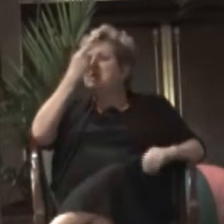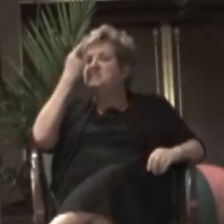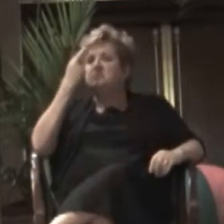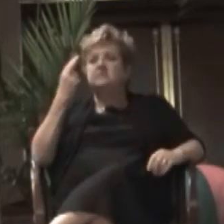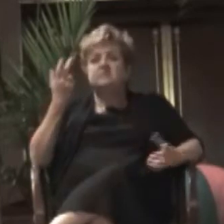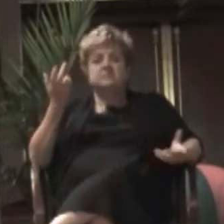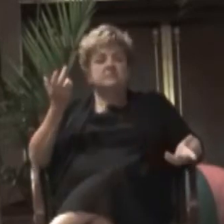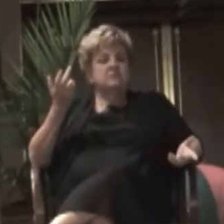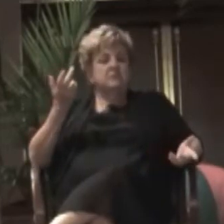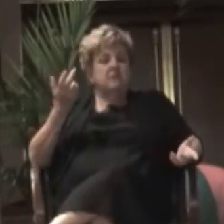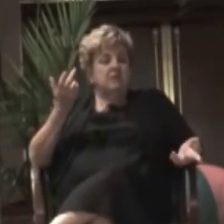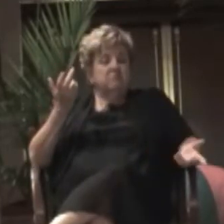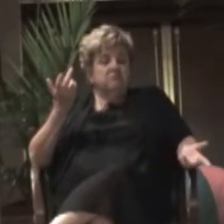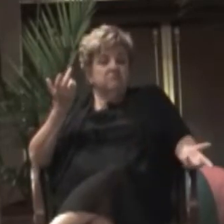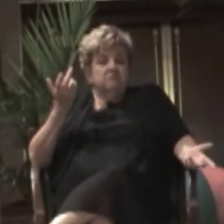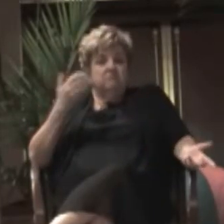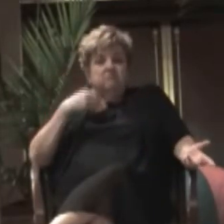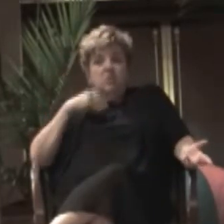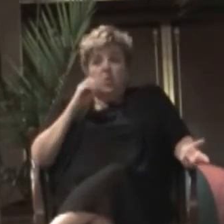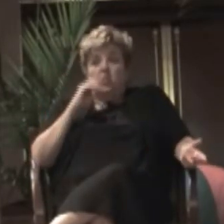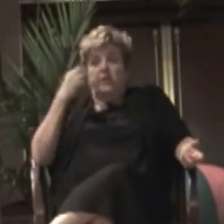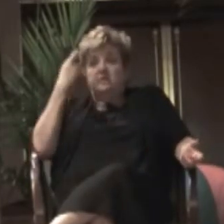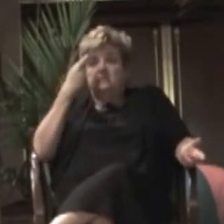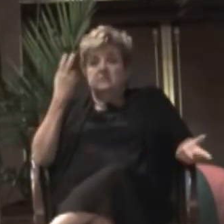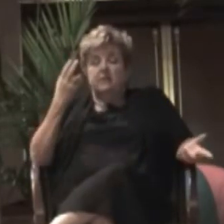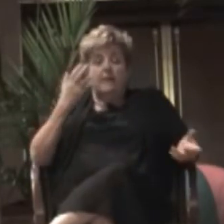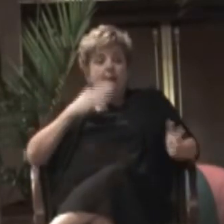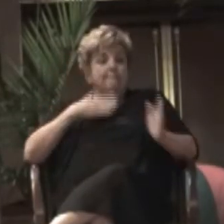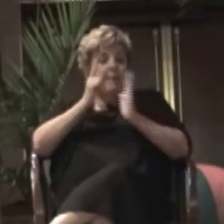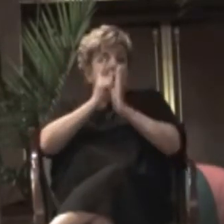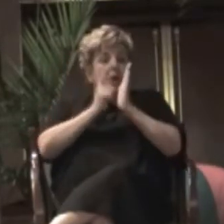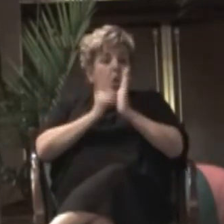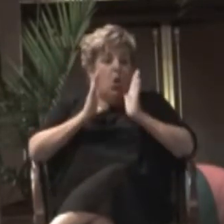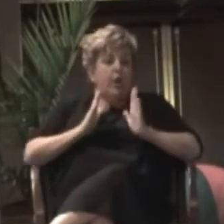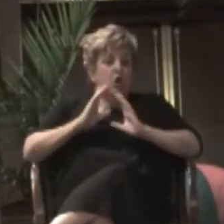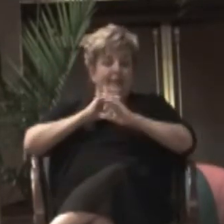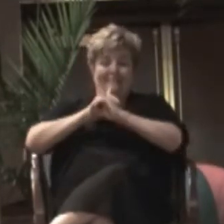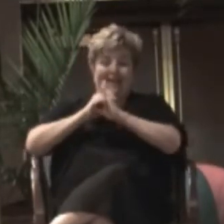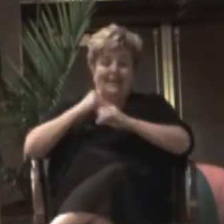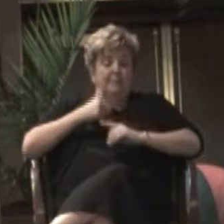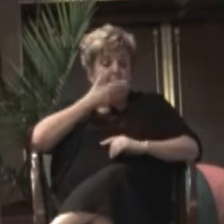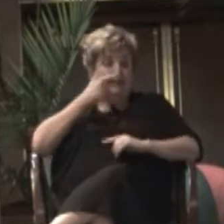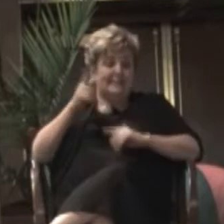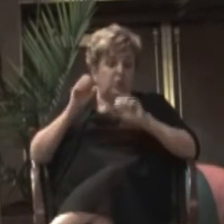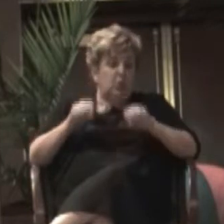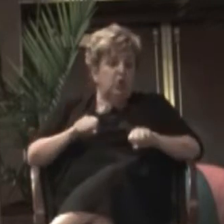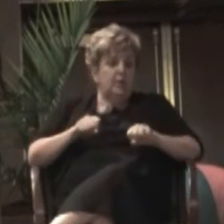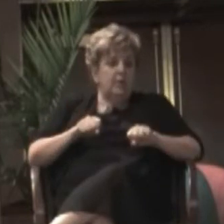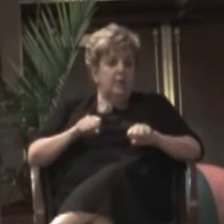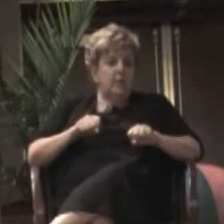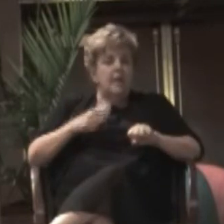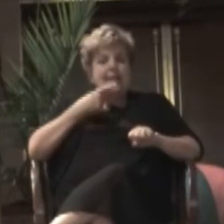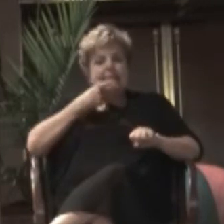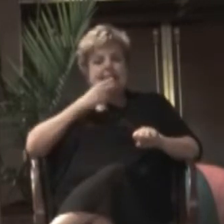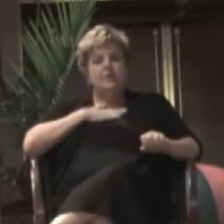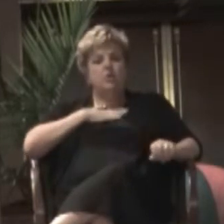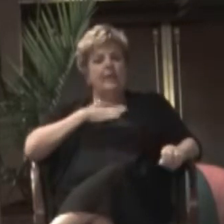it, I don't think. And my attorney did the best he knew how to do. He told me to enter a plea of stand